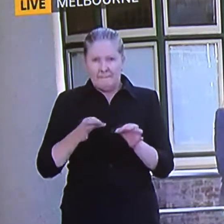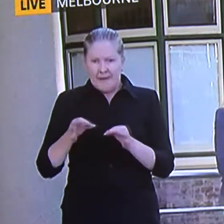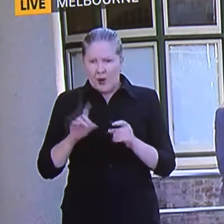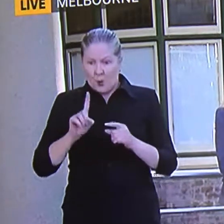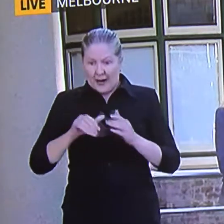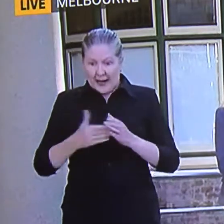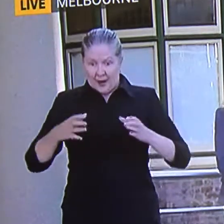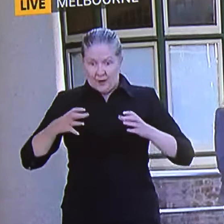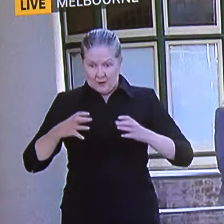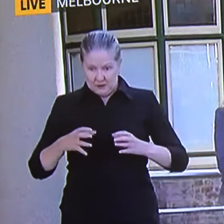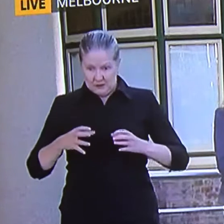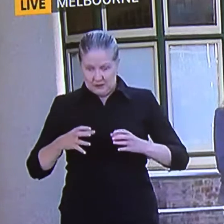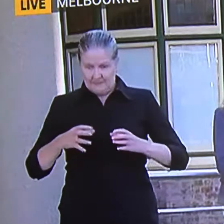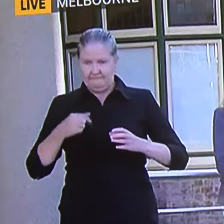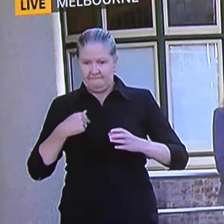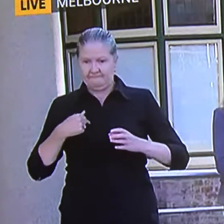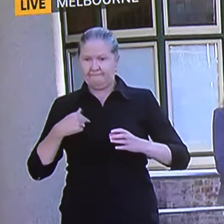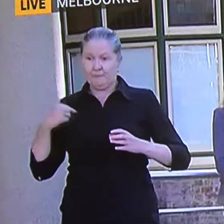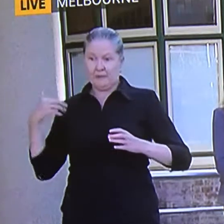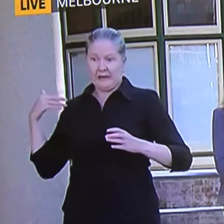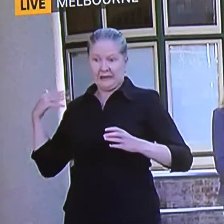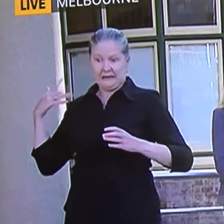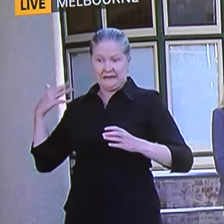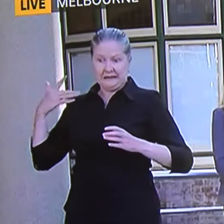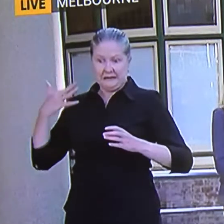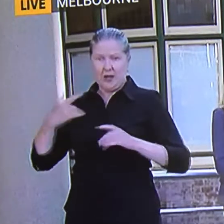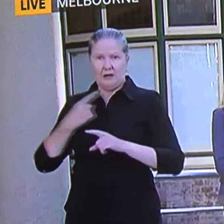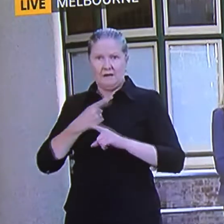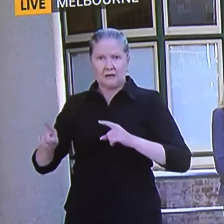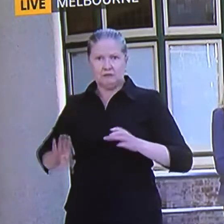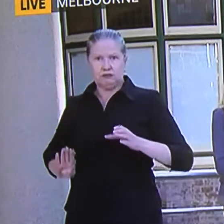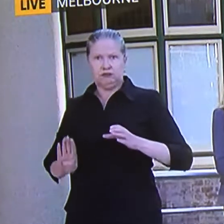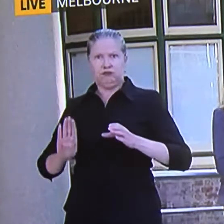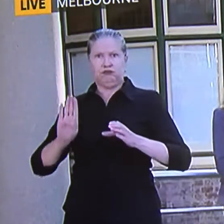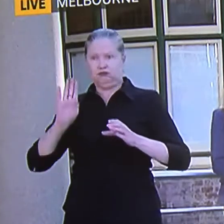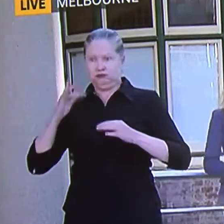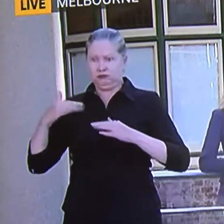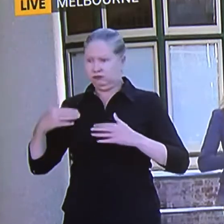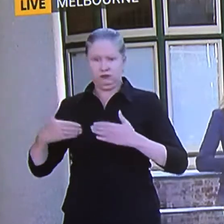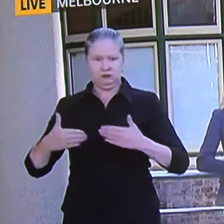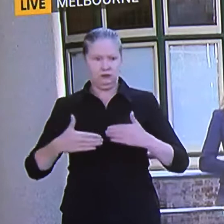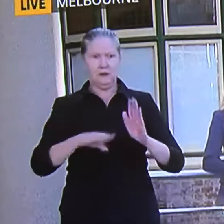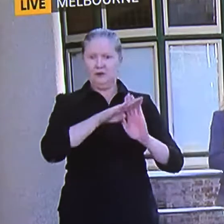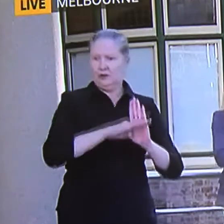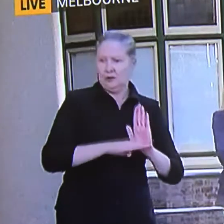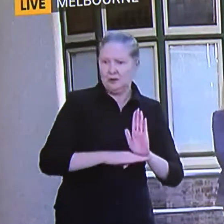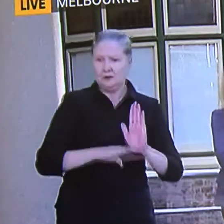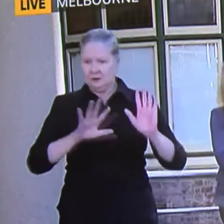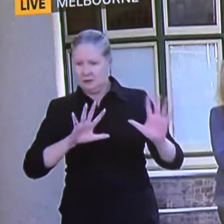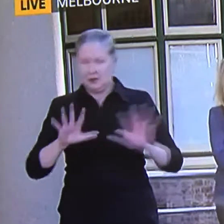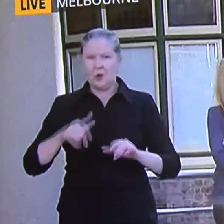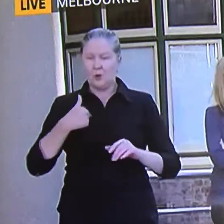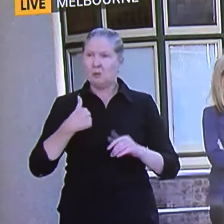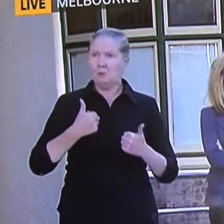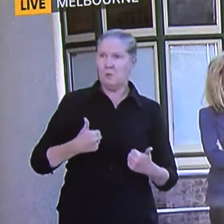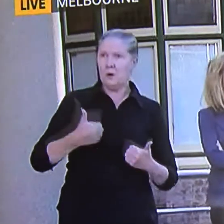So now we have come from the road in, which has been the rapid escalation of measures, which has put us in as strong a position as any